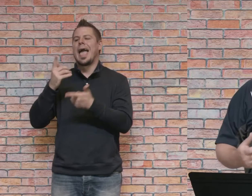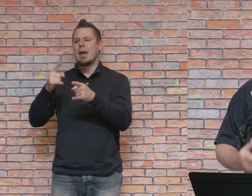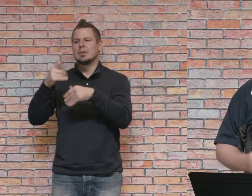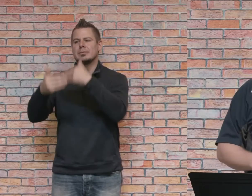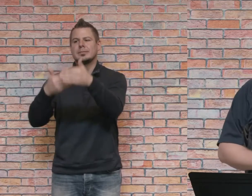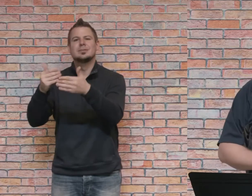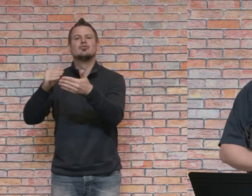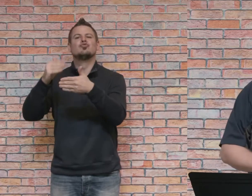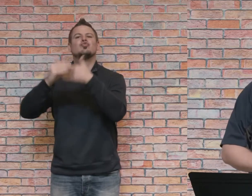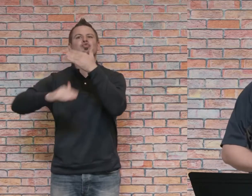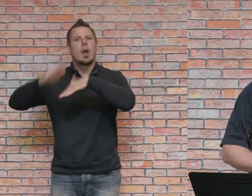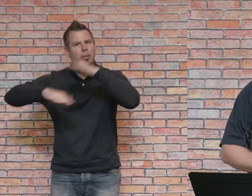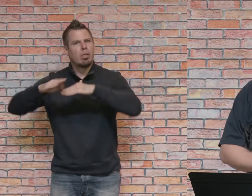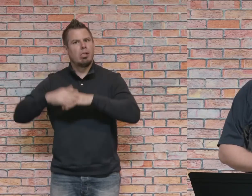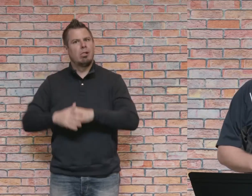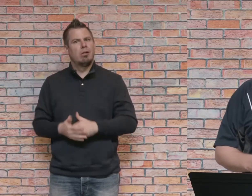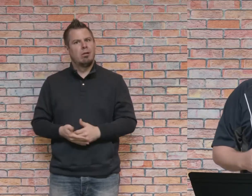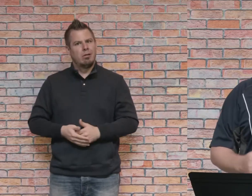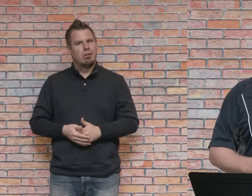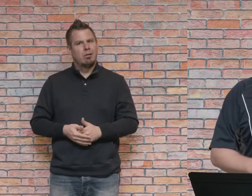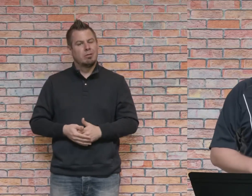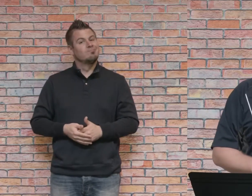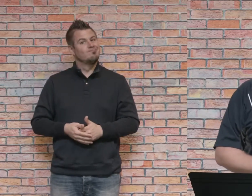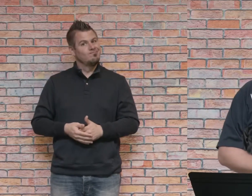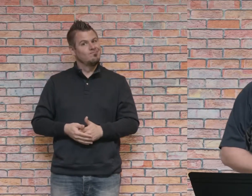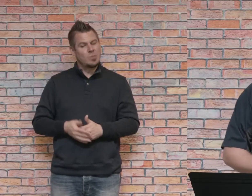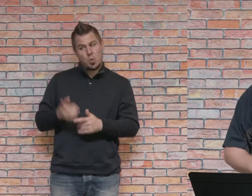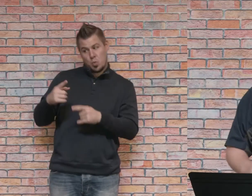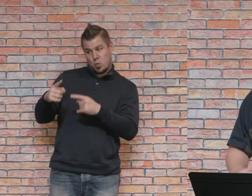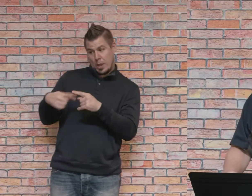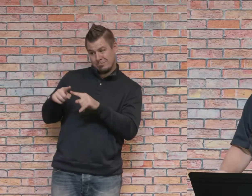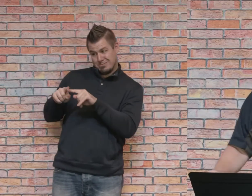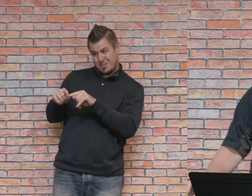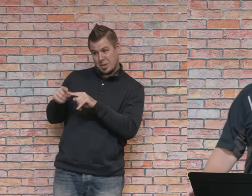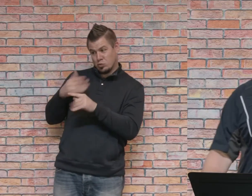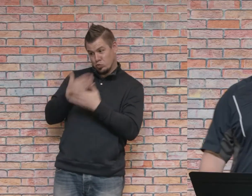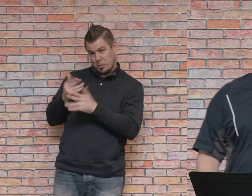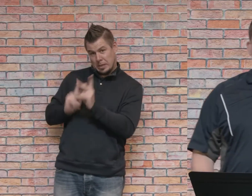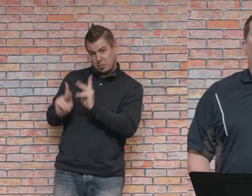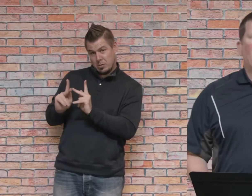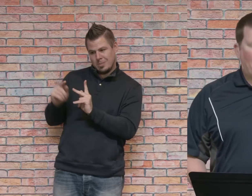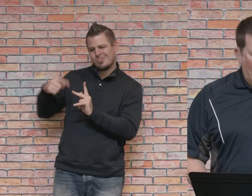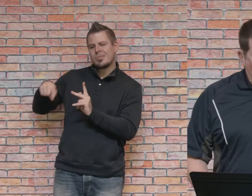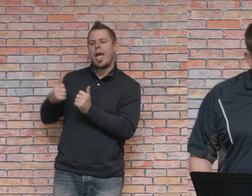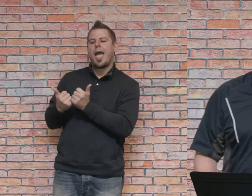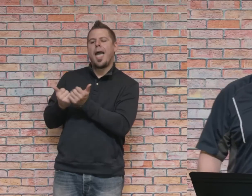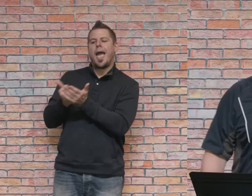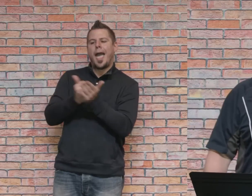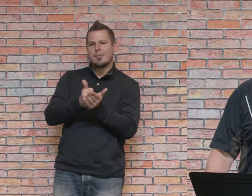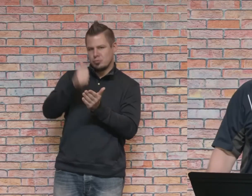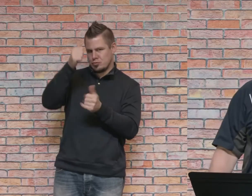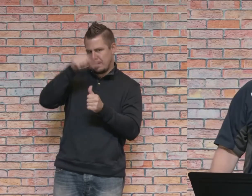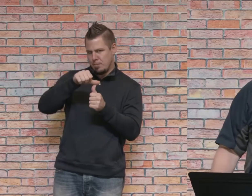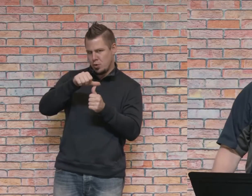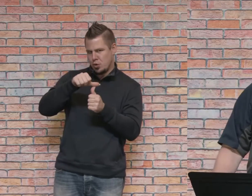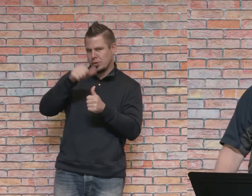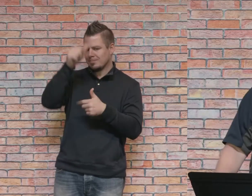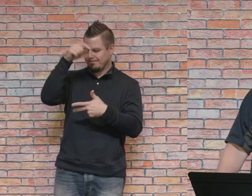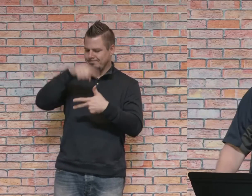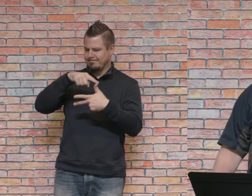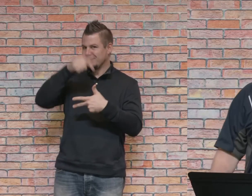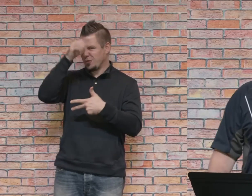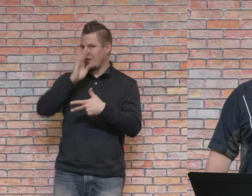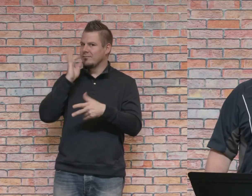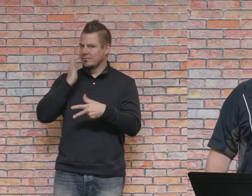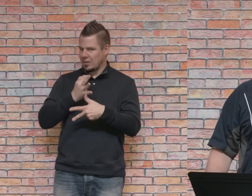Good people. When you rely on good people, they'll help you remember the faithfulness of God. You need someone